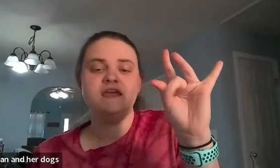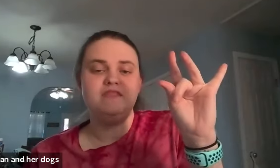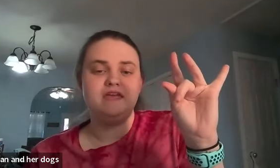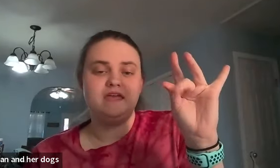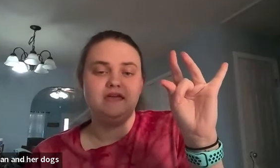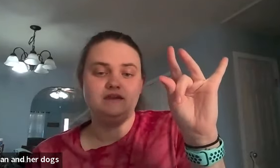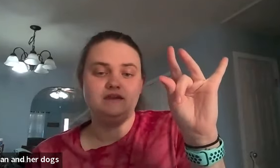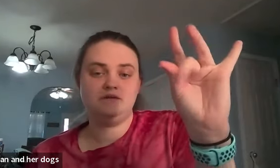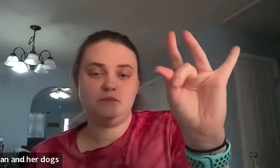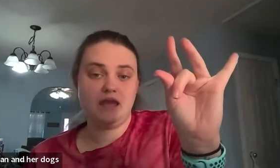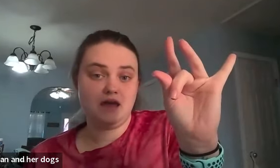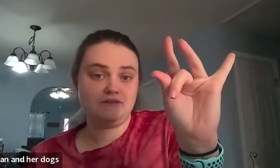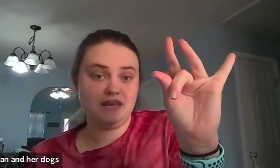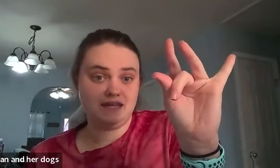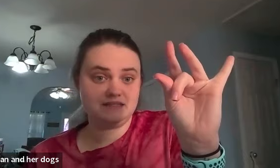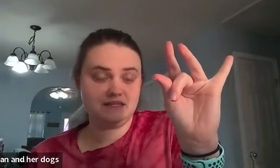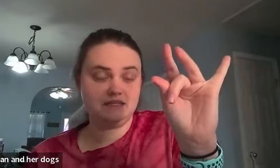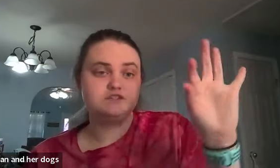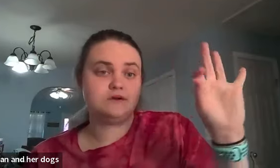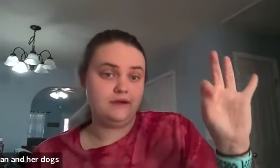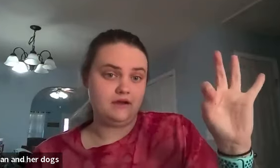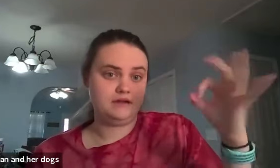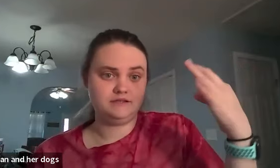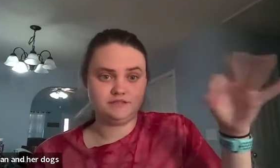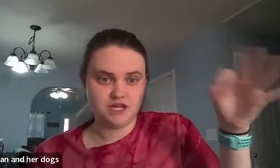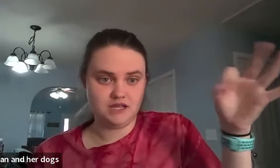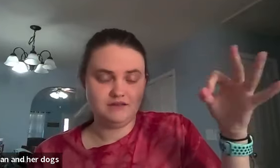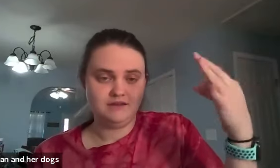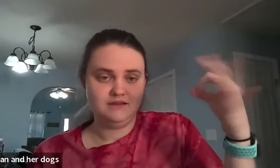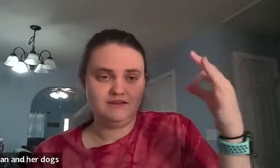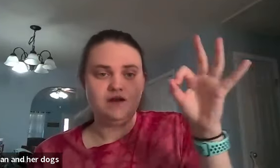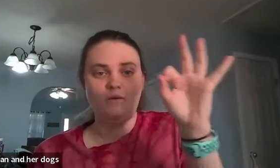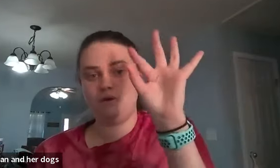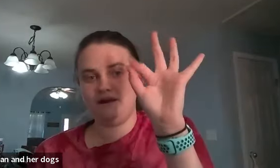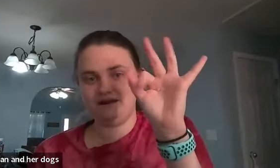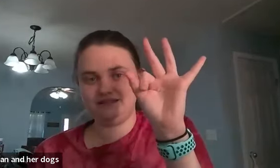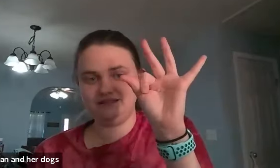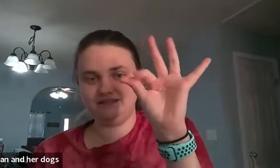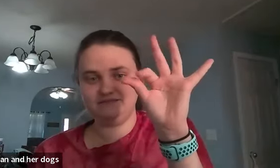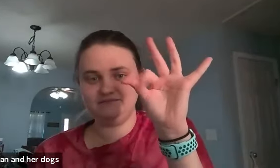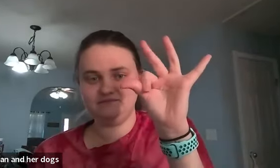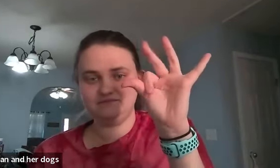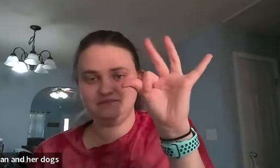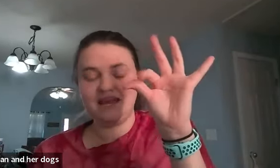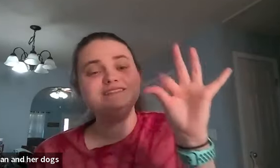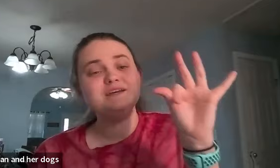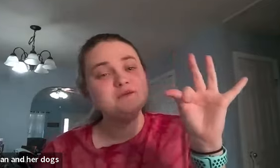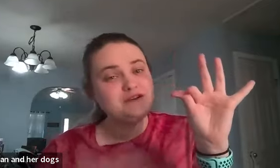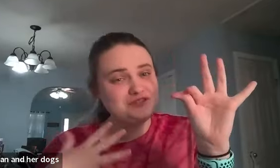And then we have 19. So 9, shake, or 19. And sometimes I'll do